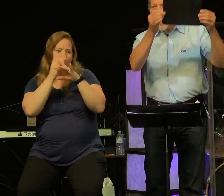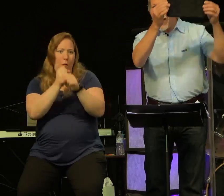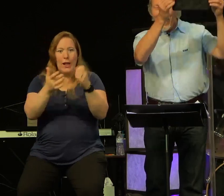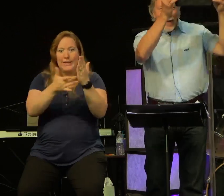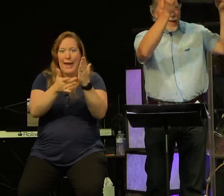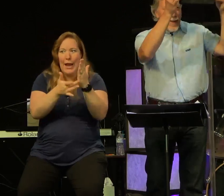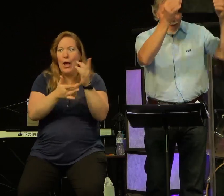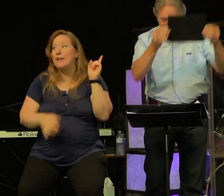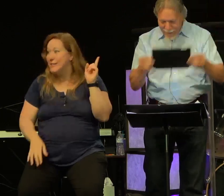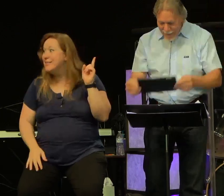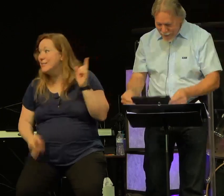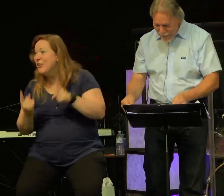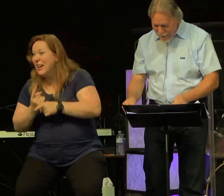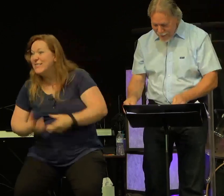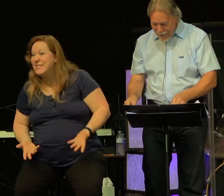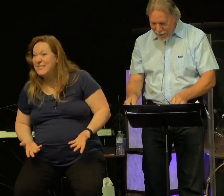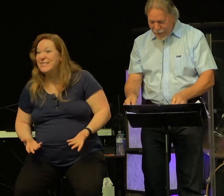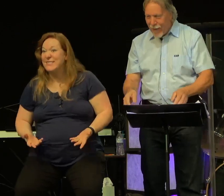technology-oriented.